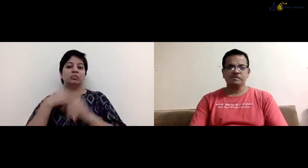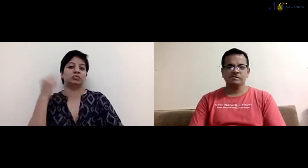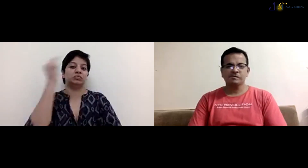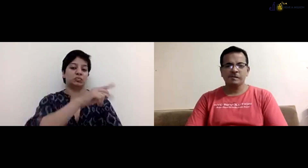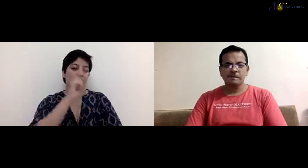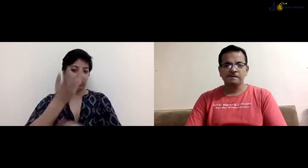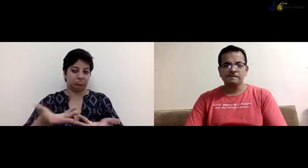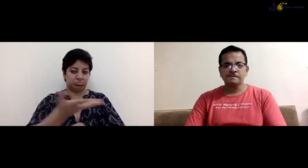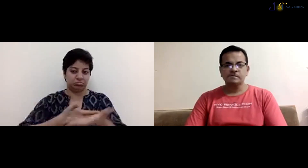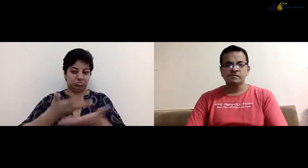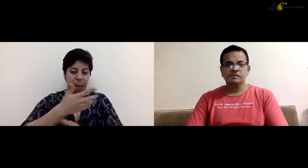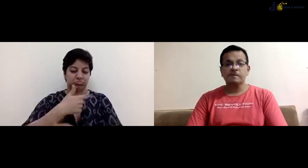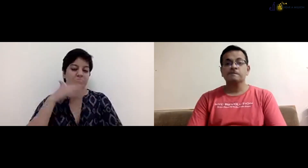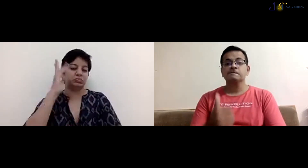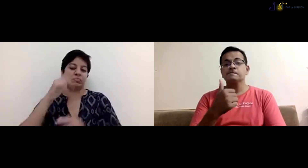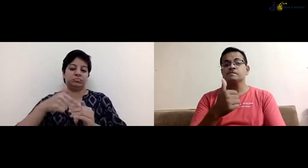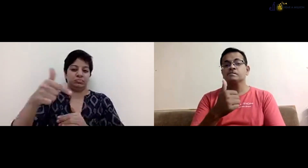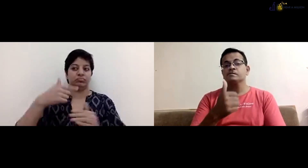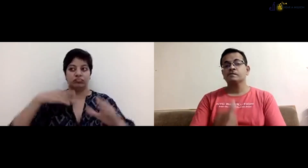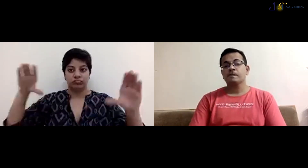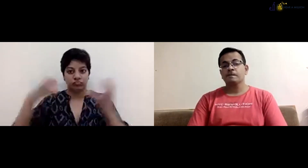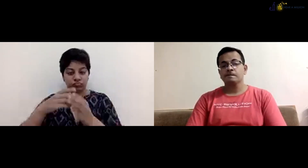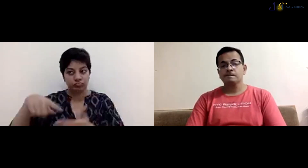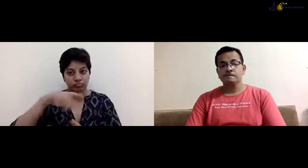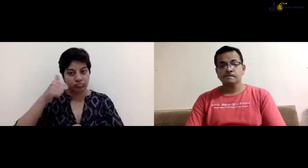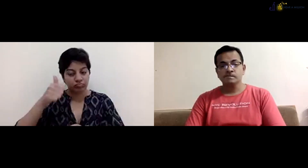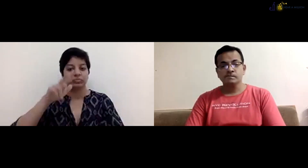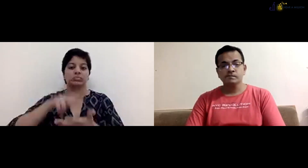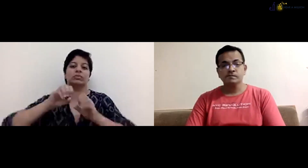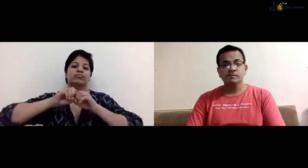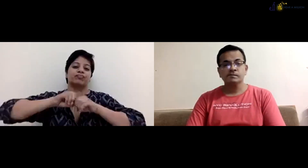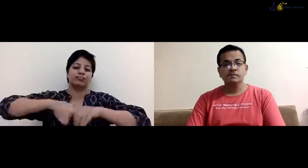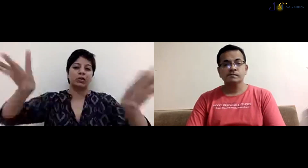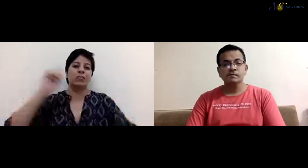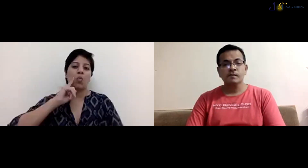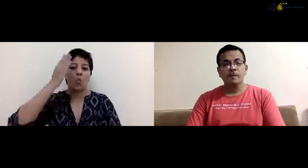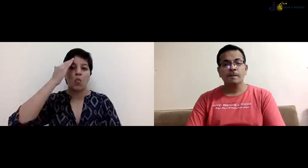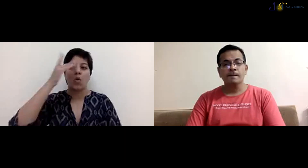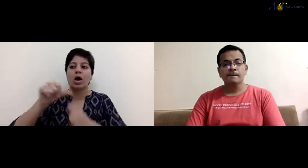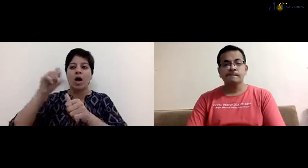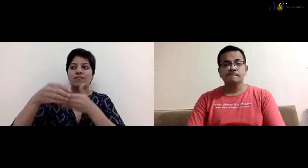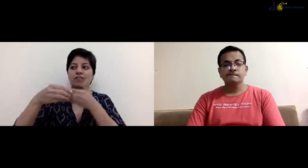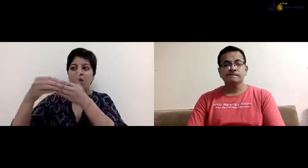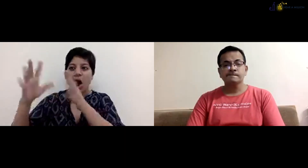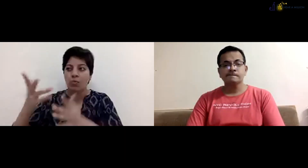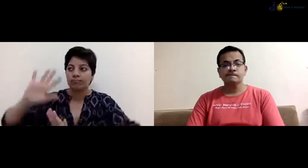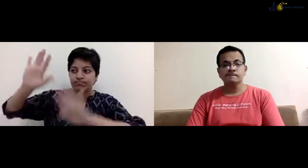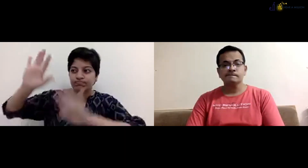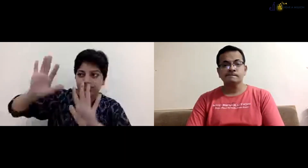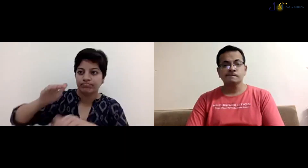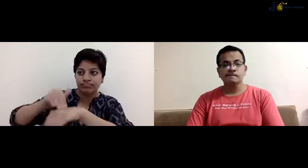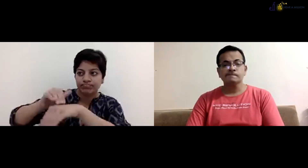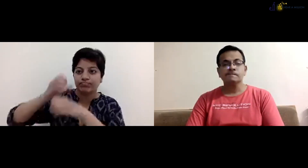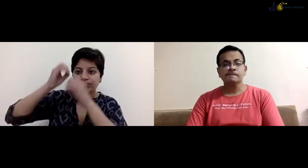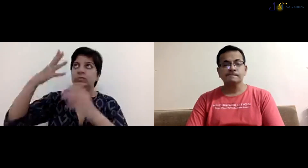to meet. Maybe I'll be going to Bangalore in February. Then we will meet again and we'll discuss about the thing so that people